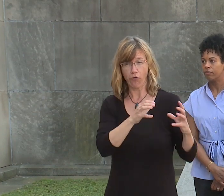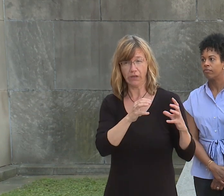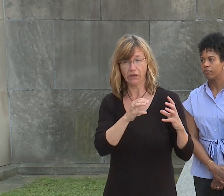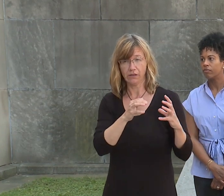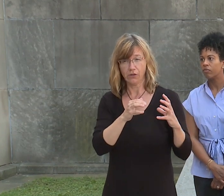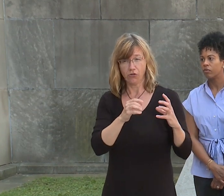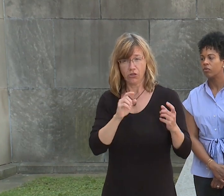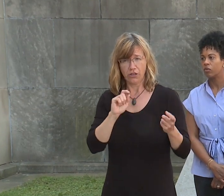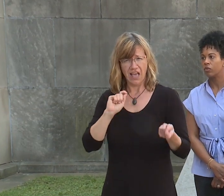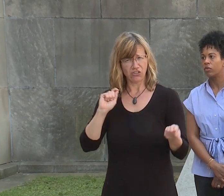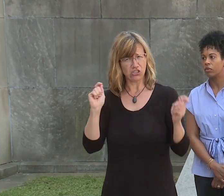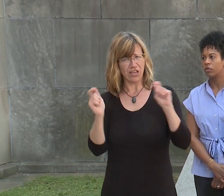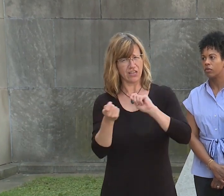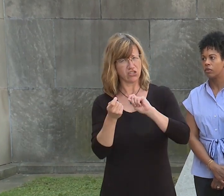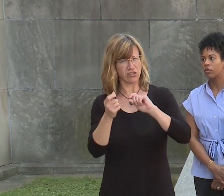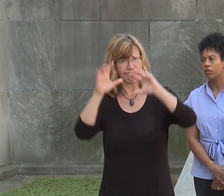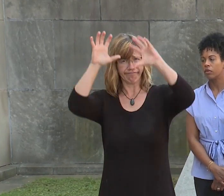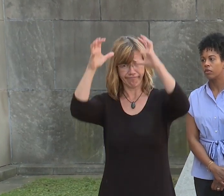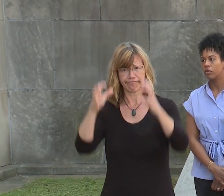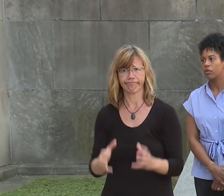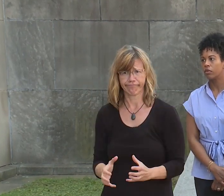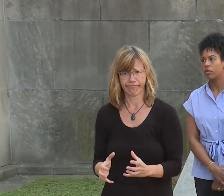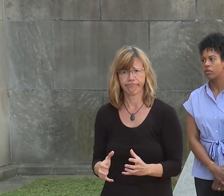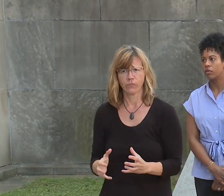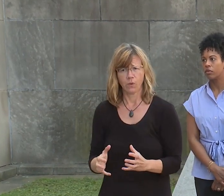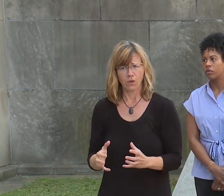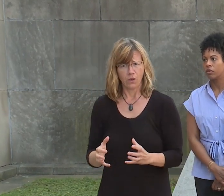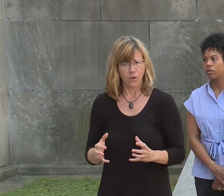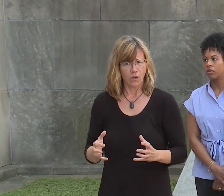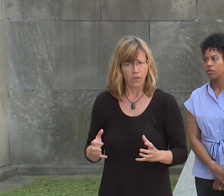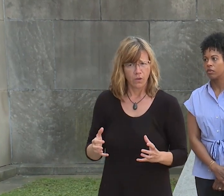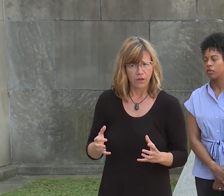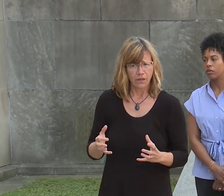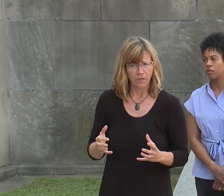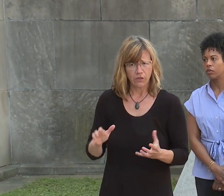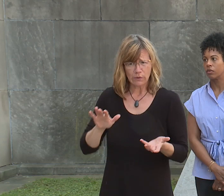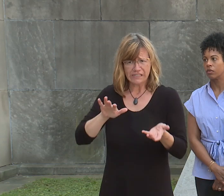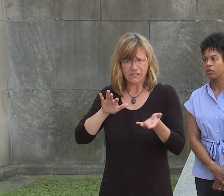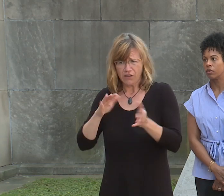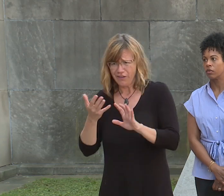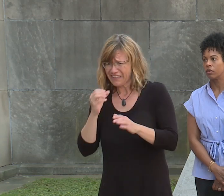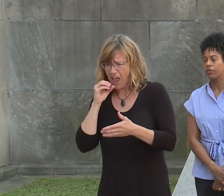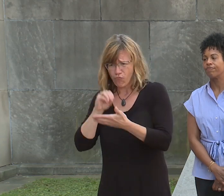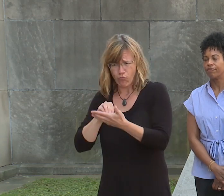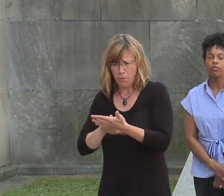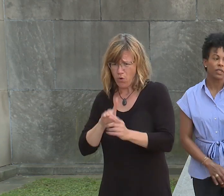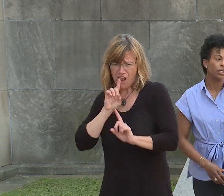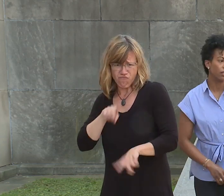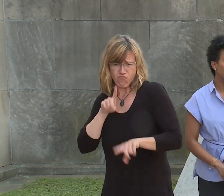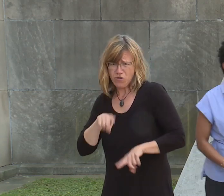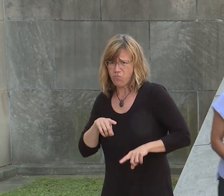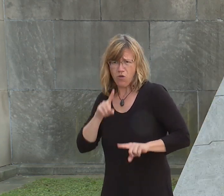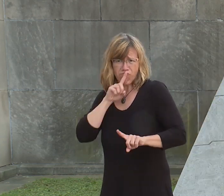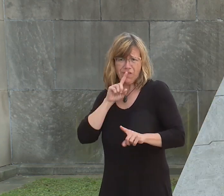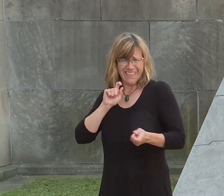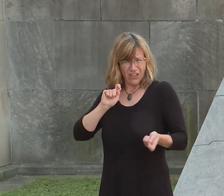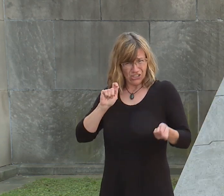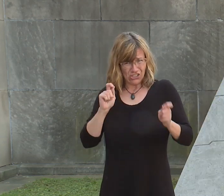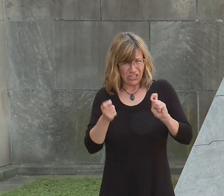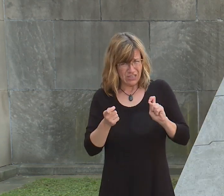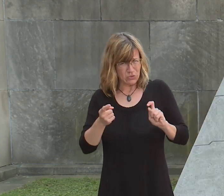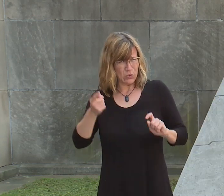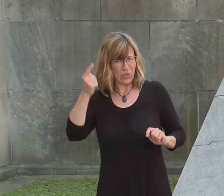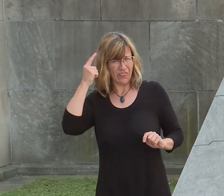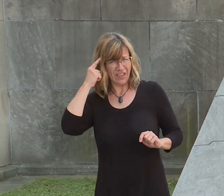wanted to know, for deaths that were previously unreported for COVID-19, I wanted to know if you guys have any indication here in Baltimore City